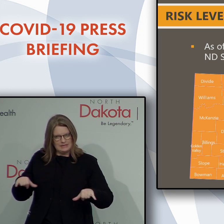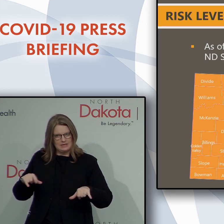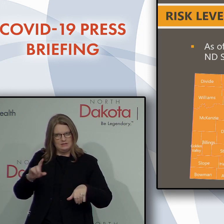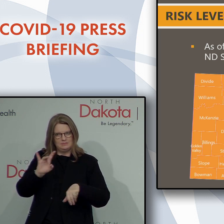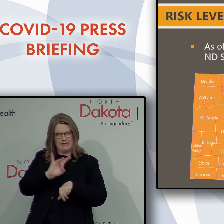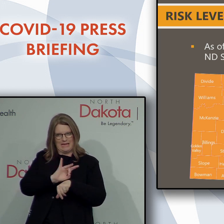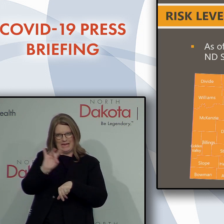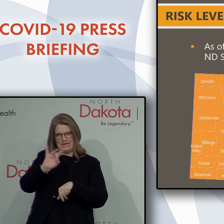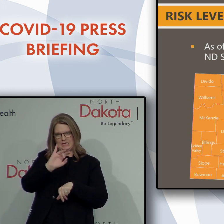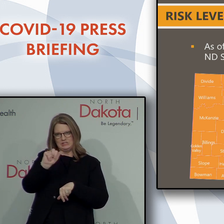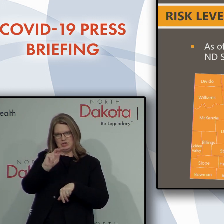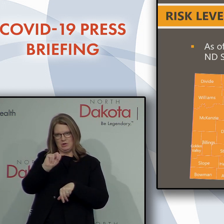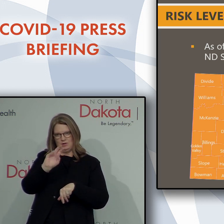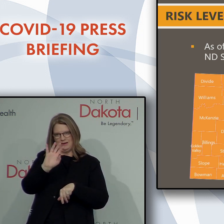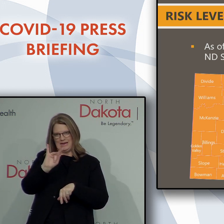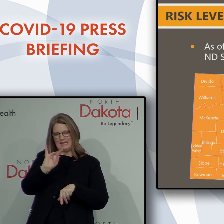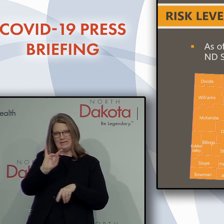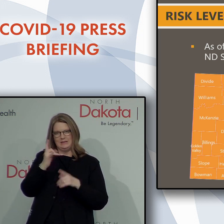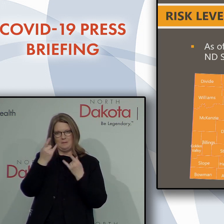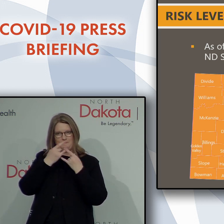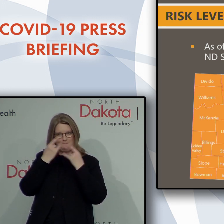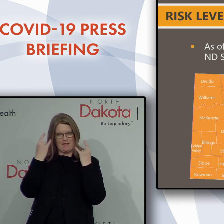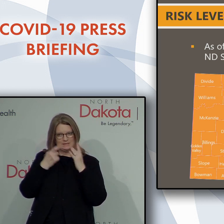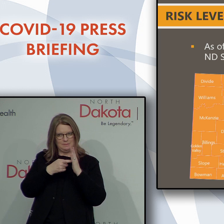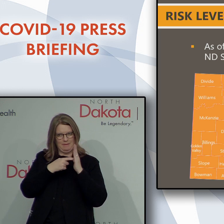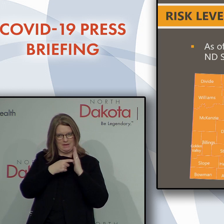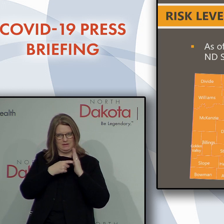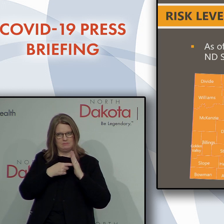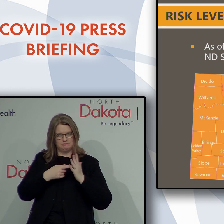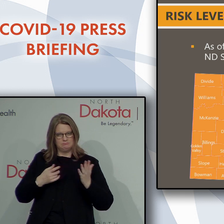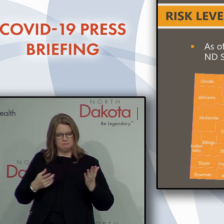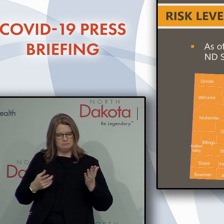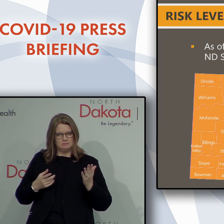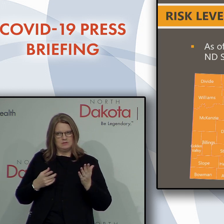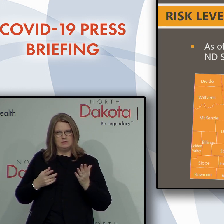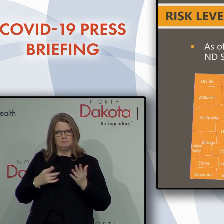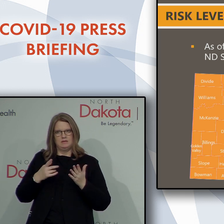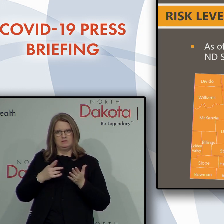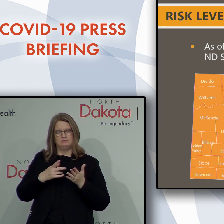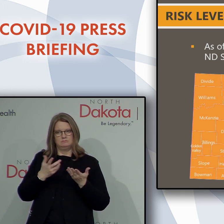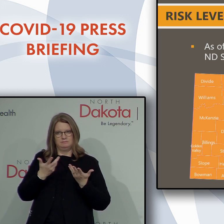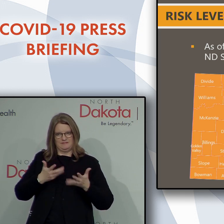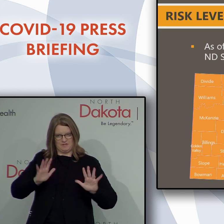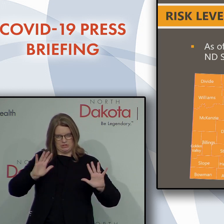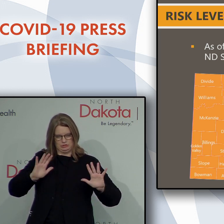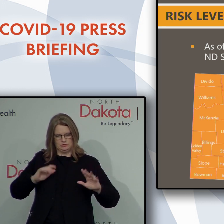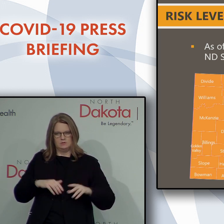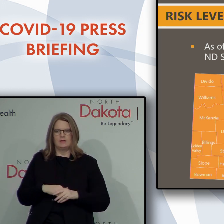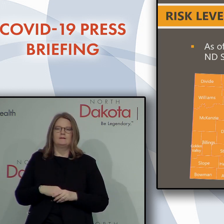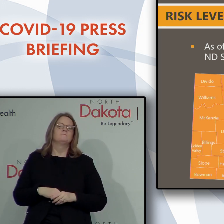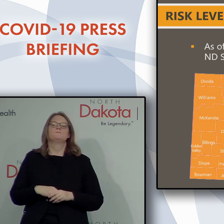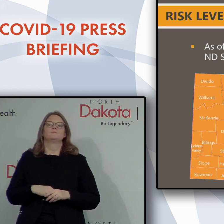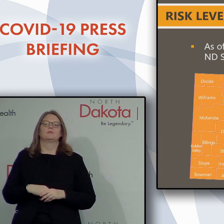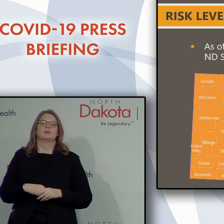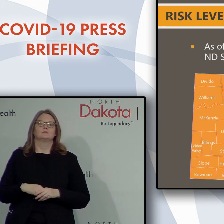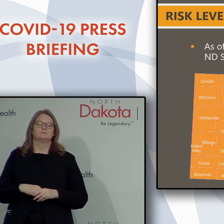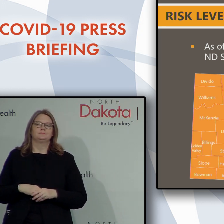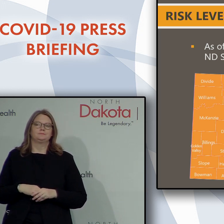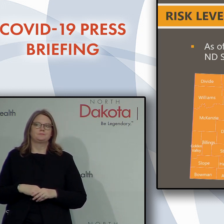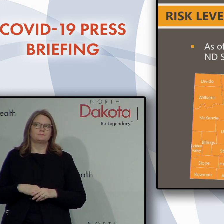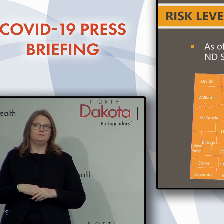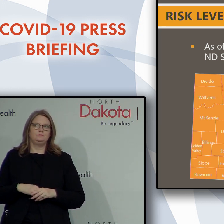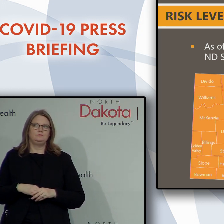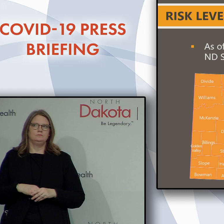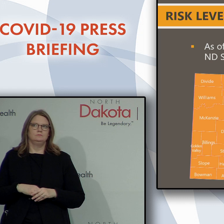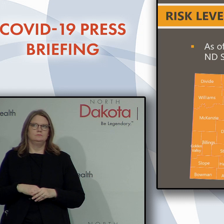Monday, January 18th mask mandate being lifted. So with that, we